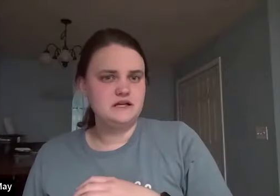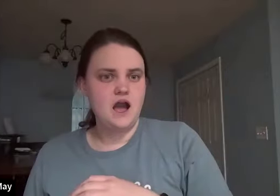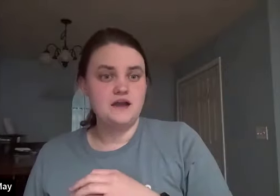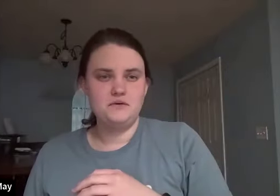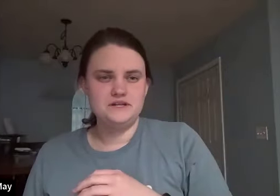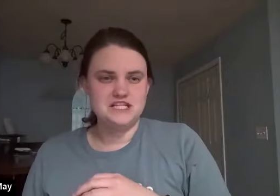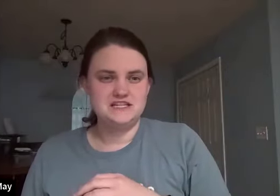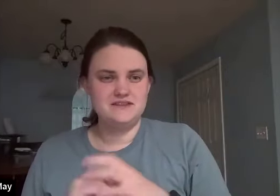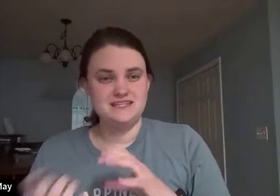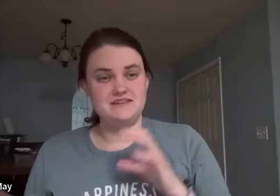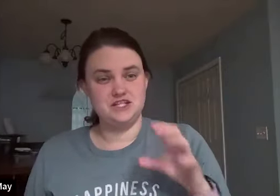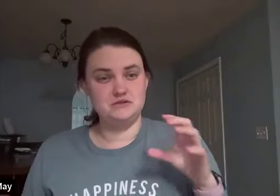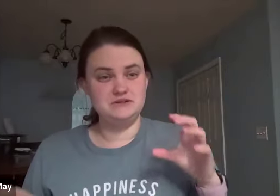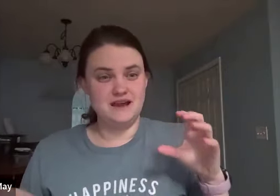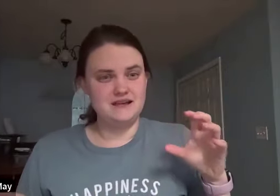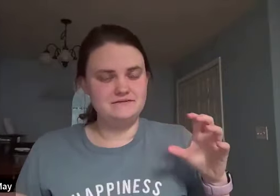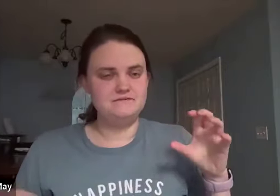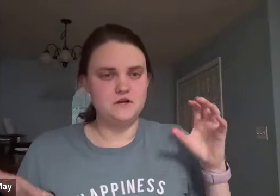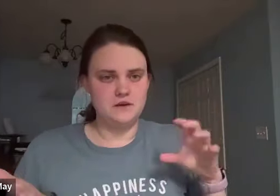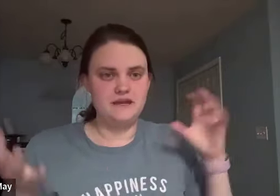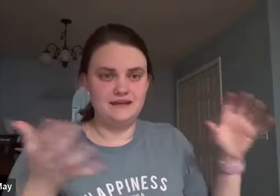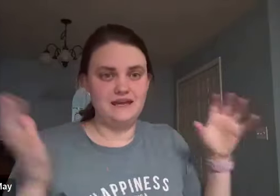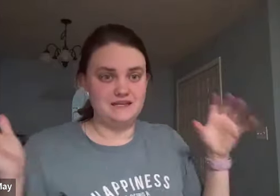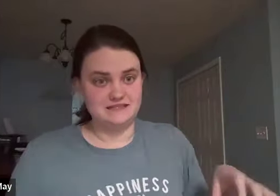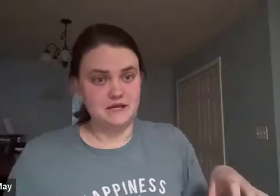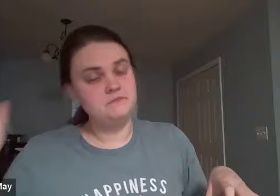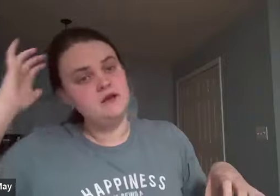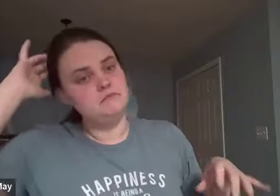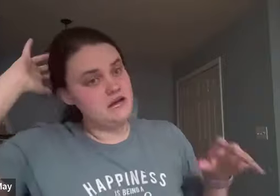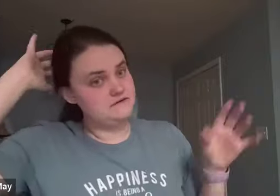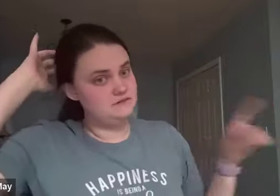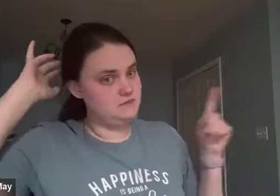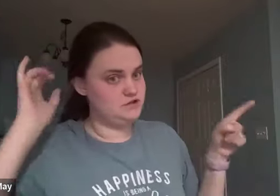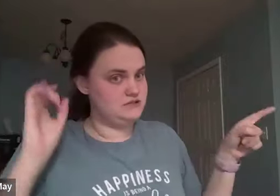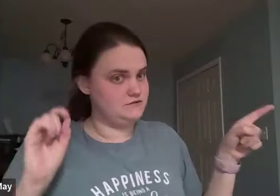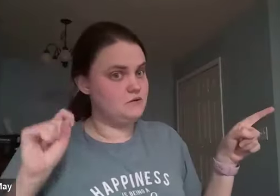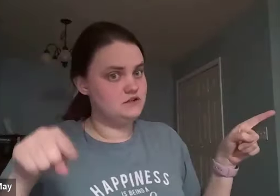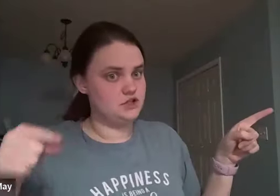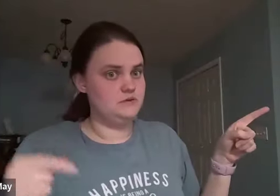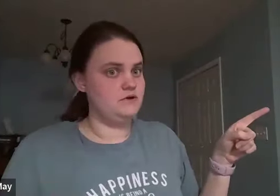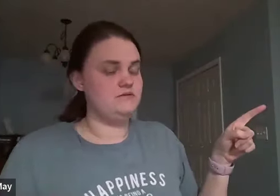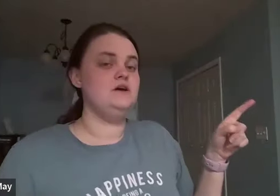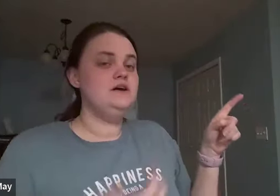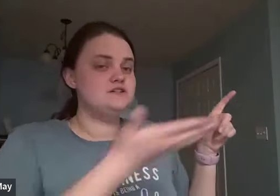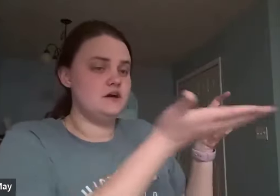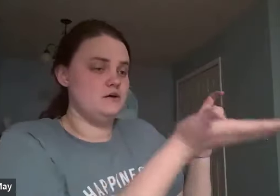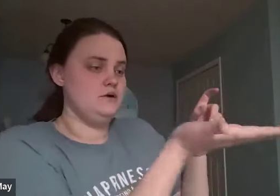Typically I've always just done the general sign for cupcake and cake is the same, but I have seen people do a different one, so I'll show you both. So you'll